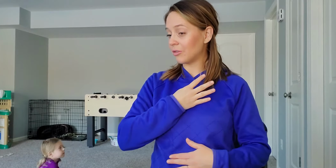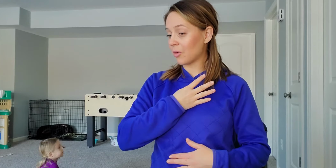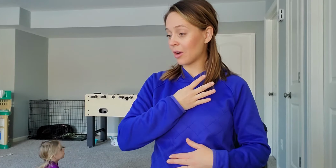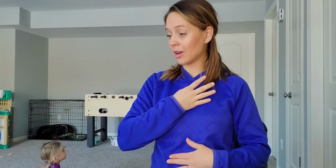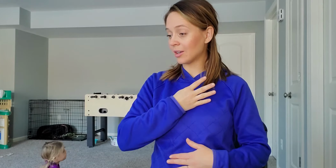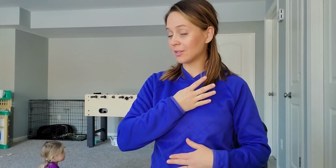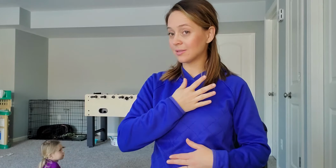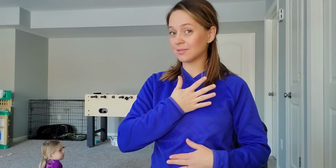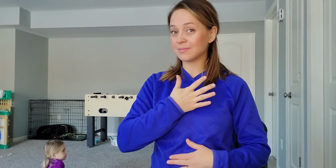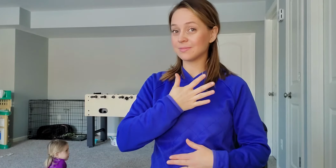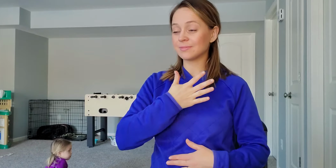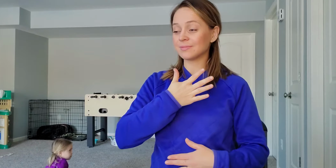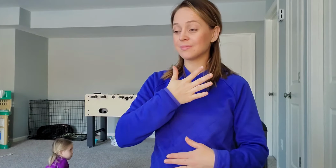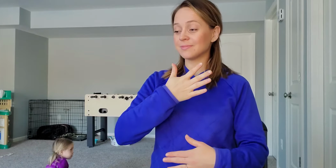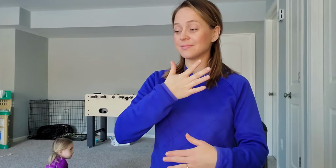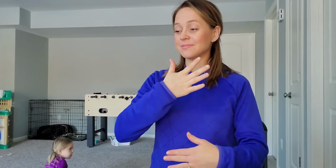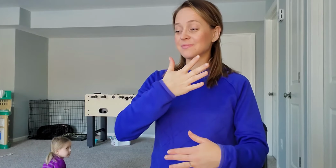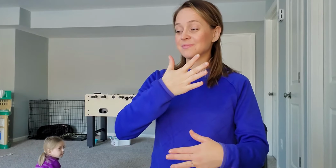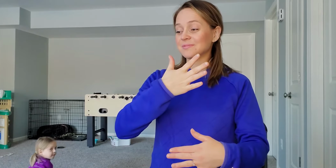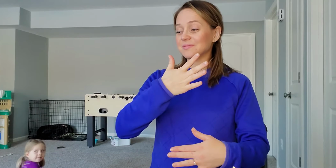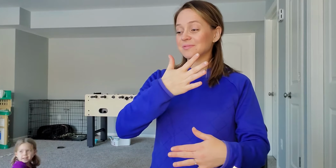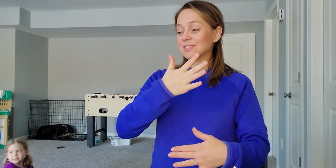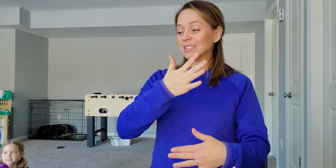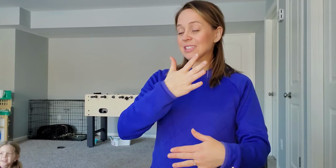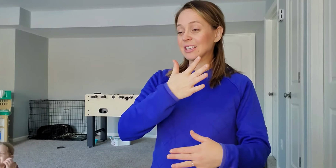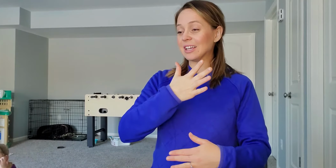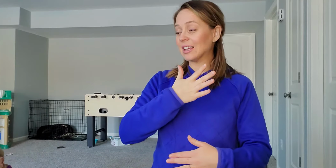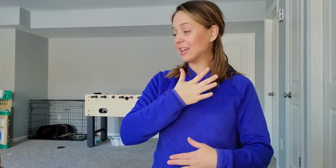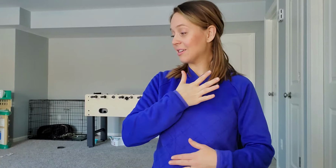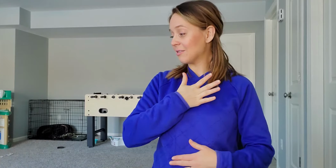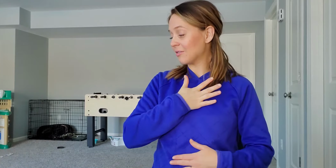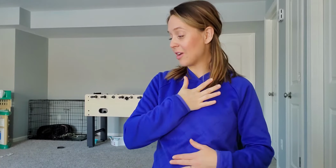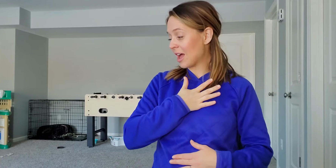4. Alyssa, come here. You're part of the class.